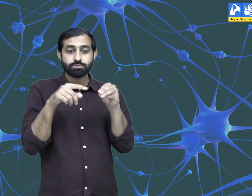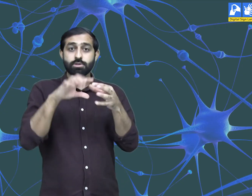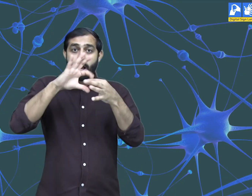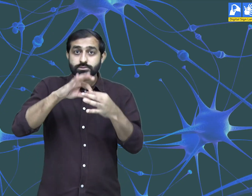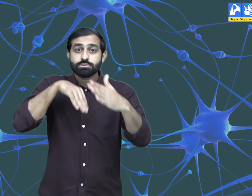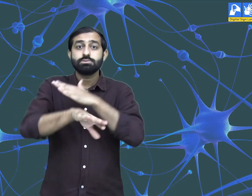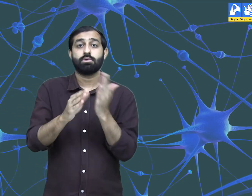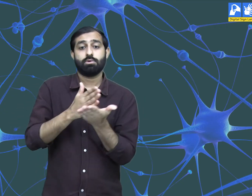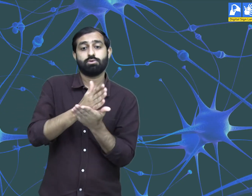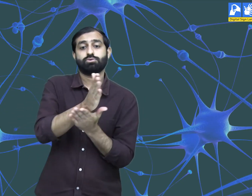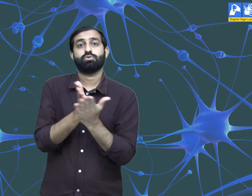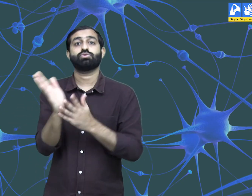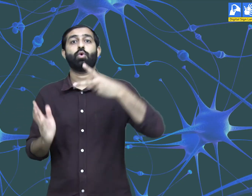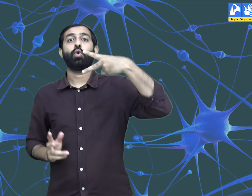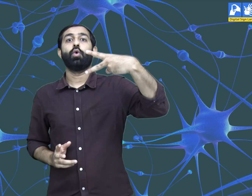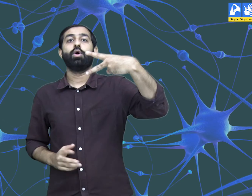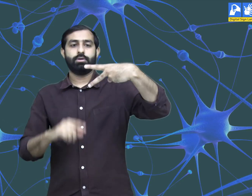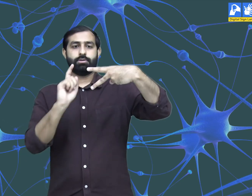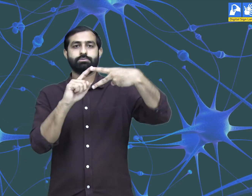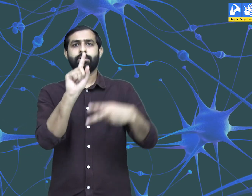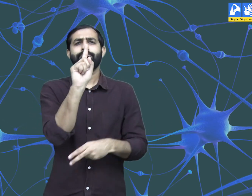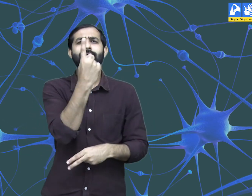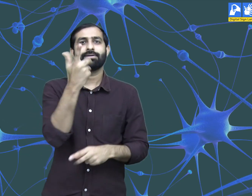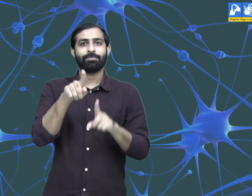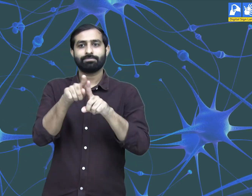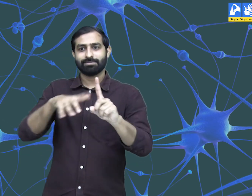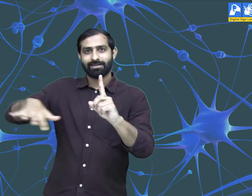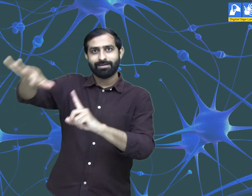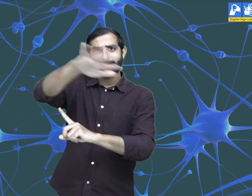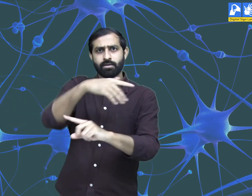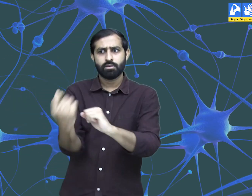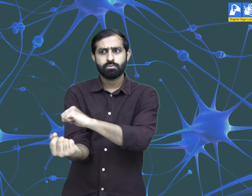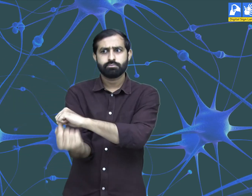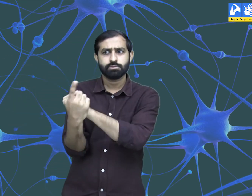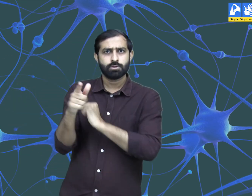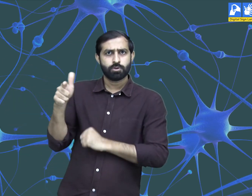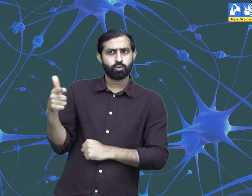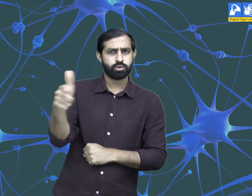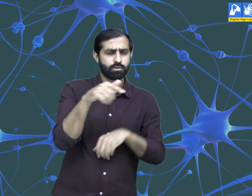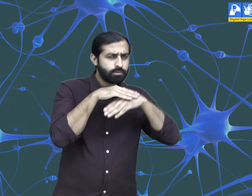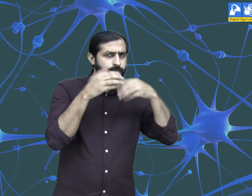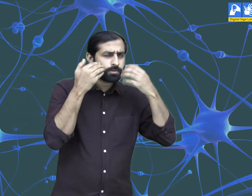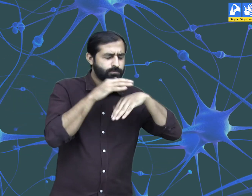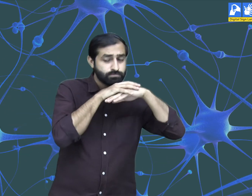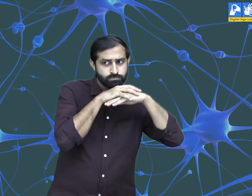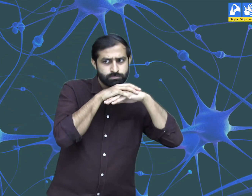You all must remember that movement is visible. For